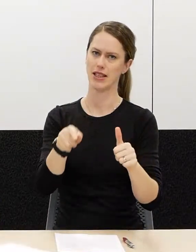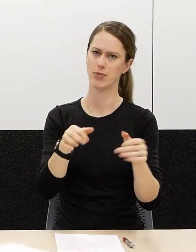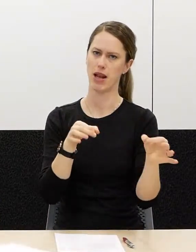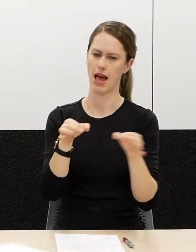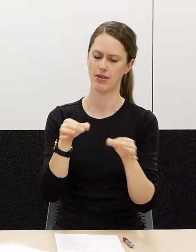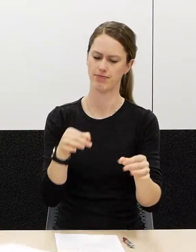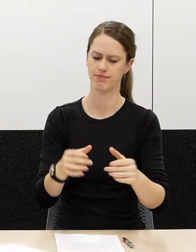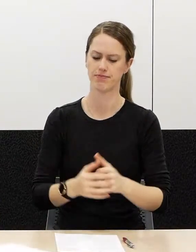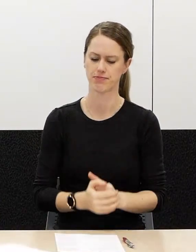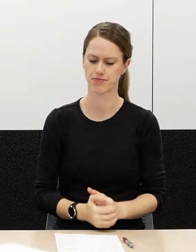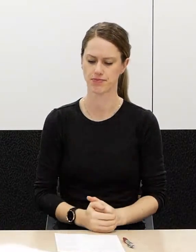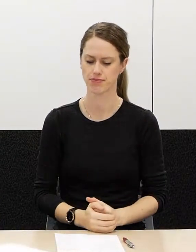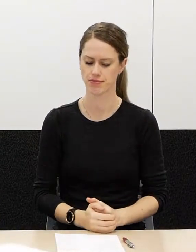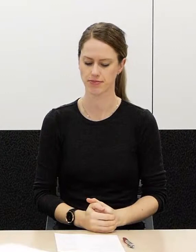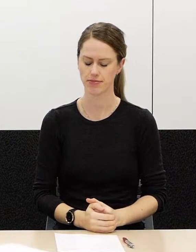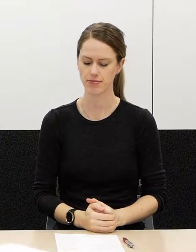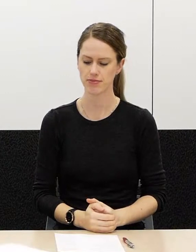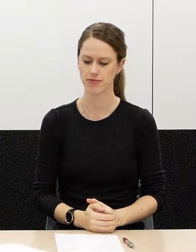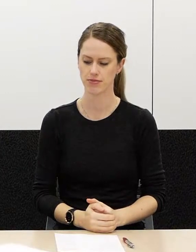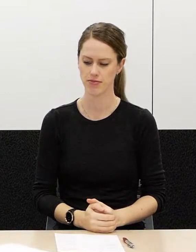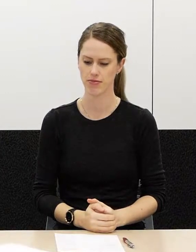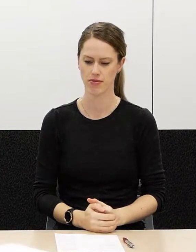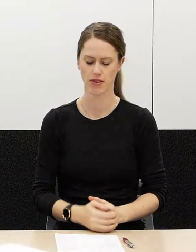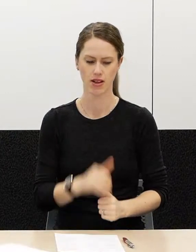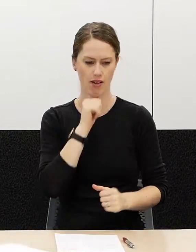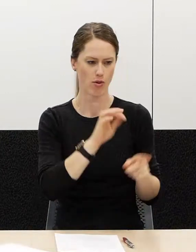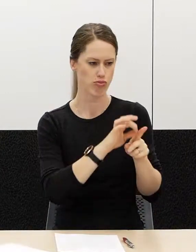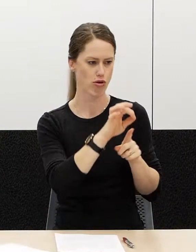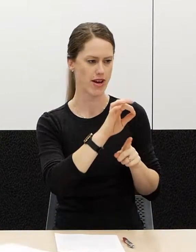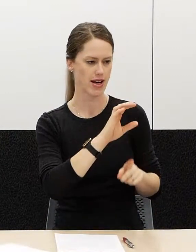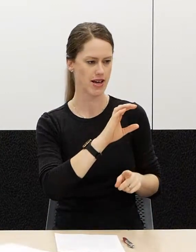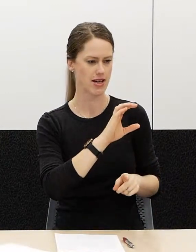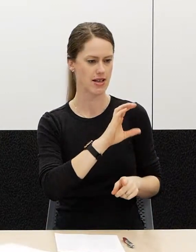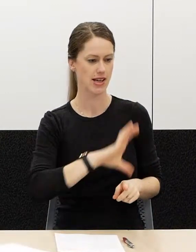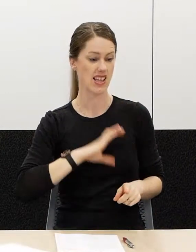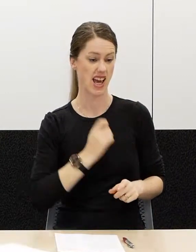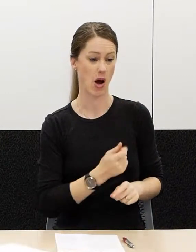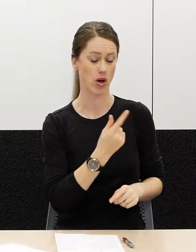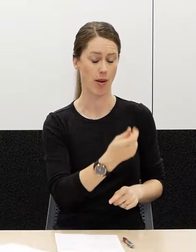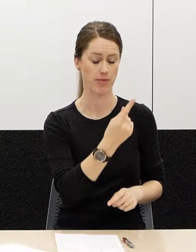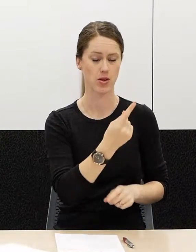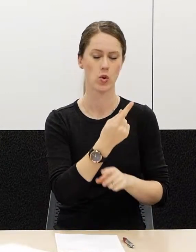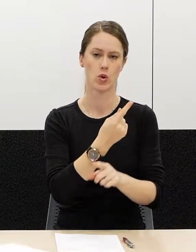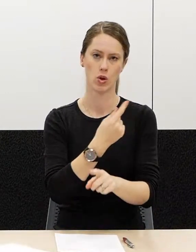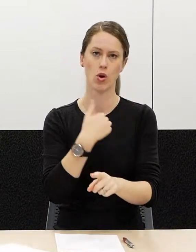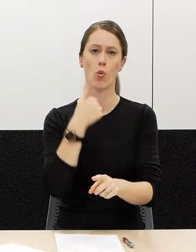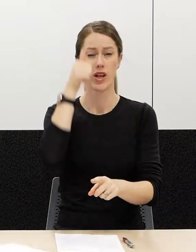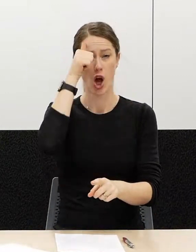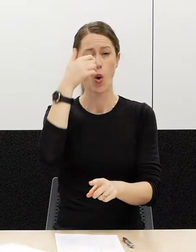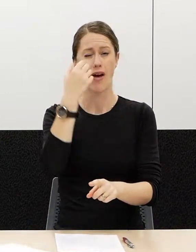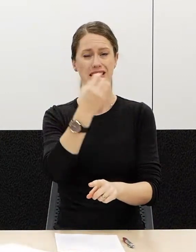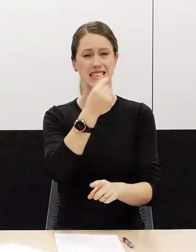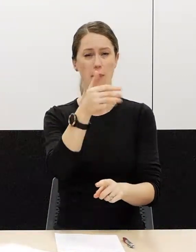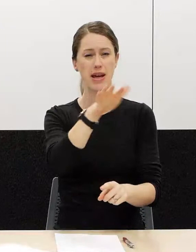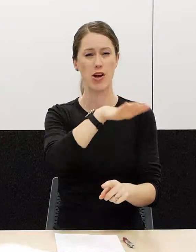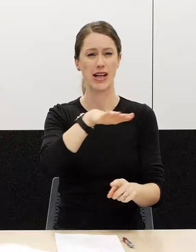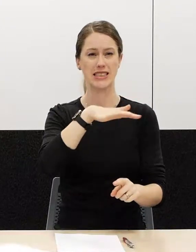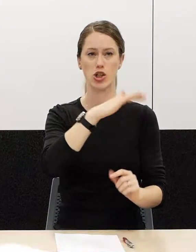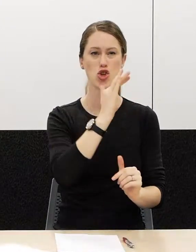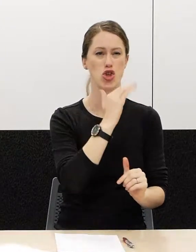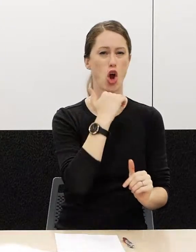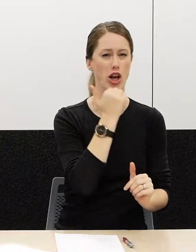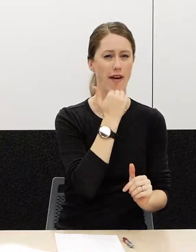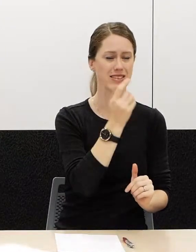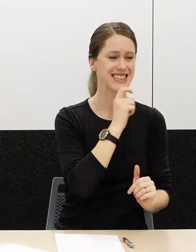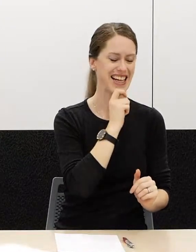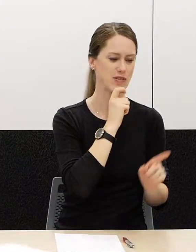success in relation to improving cancer outcomes in general. We know that we have some shortages in our